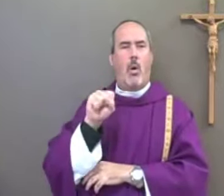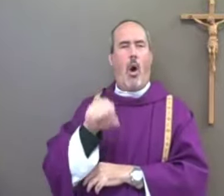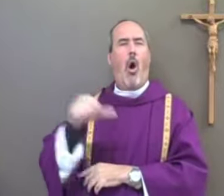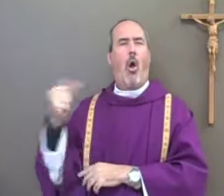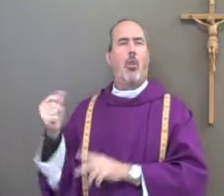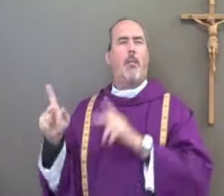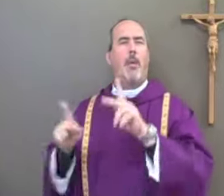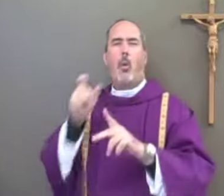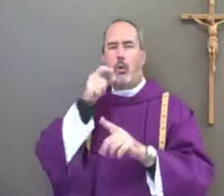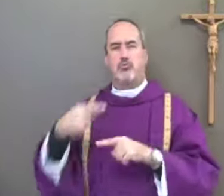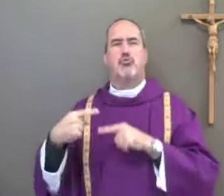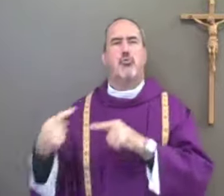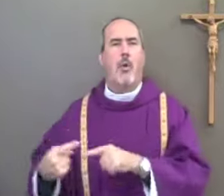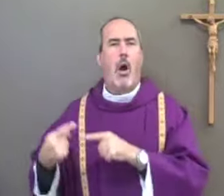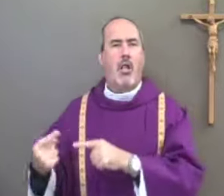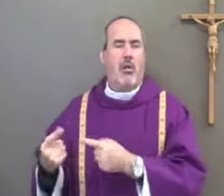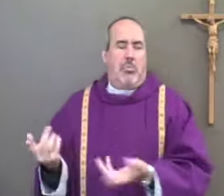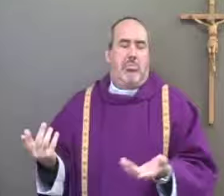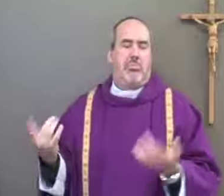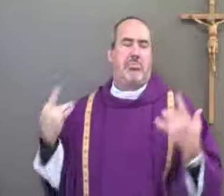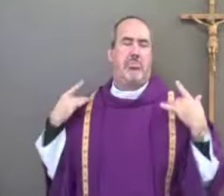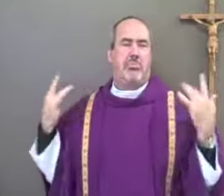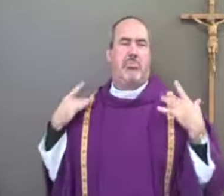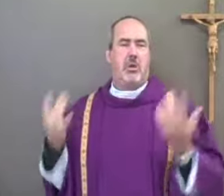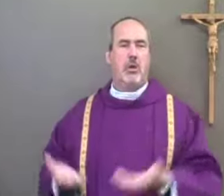widows, or other people that were struggling.